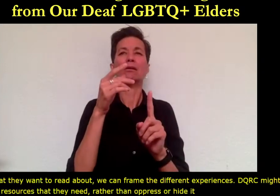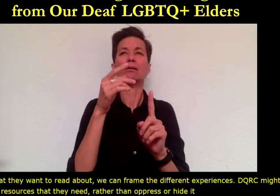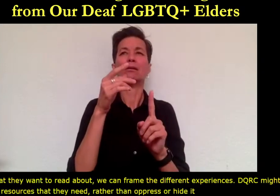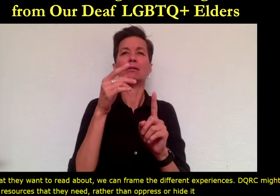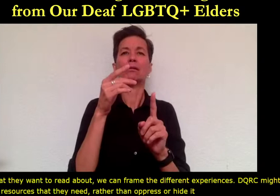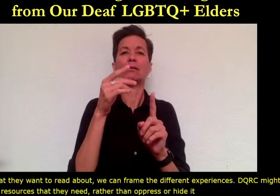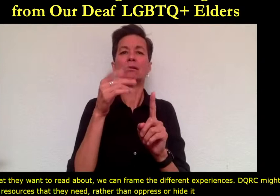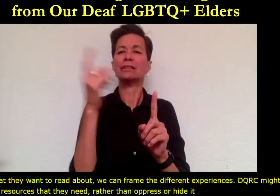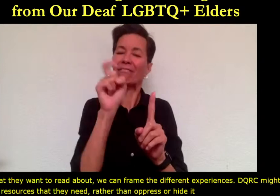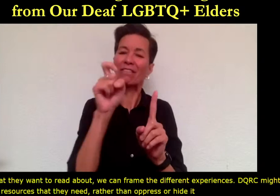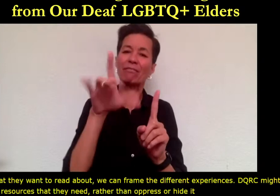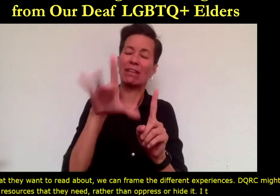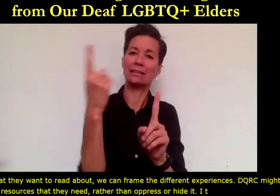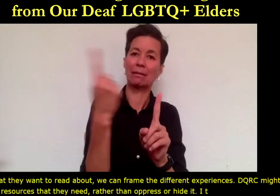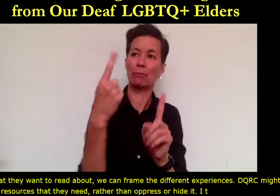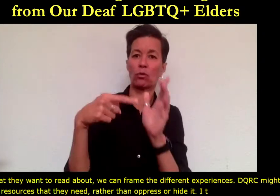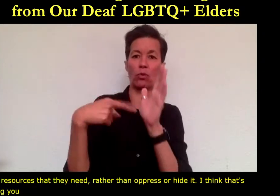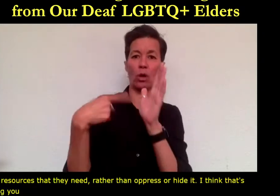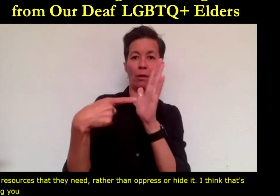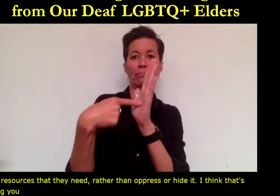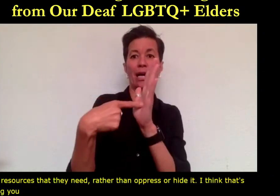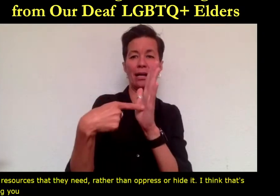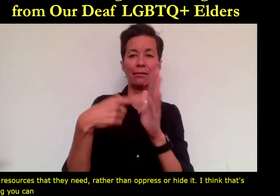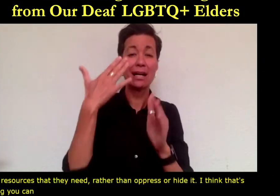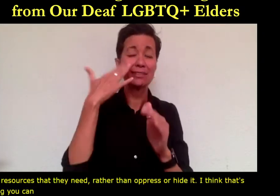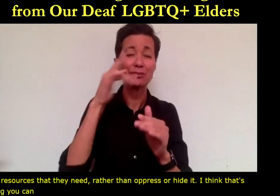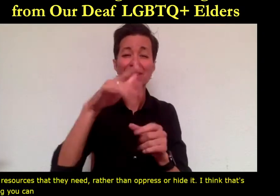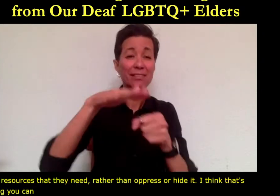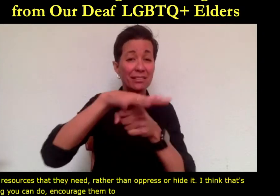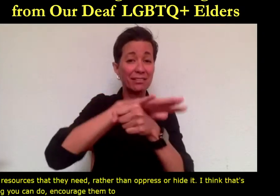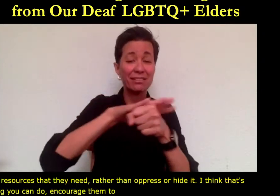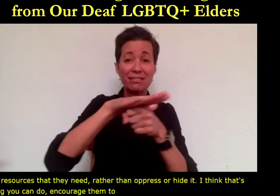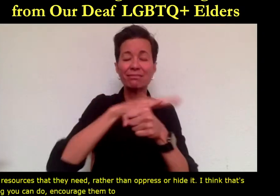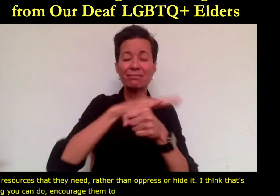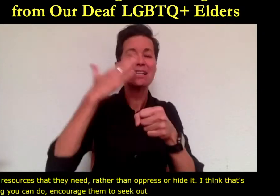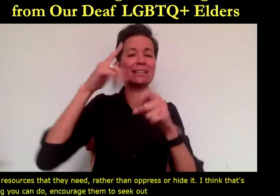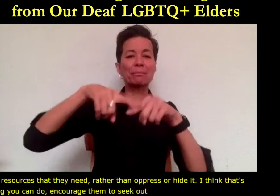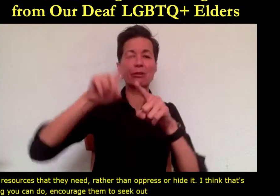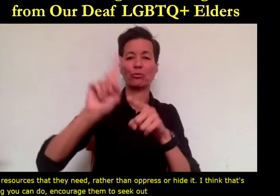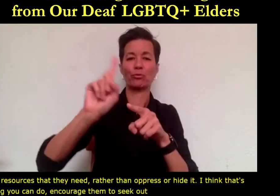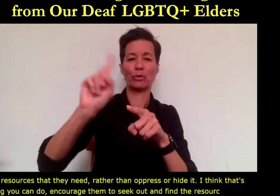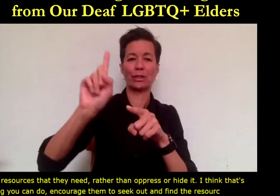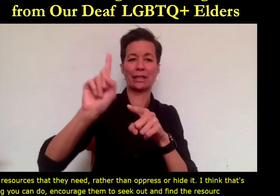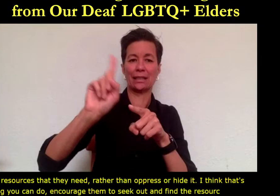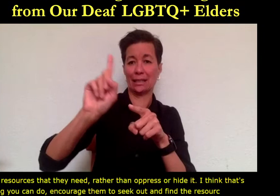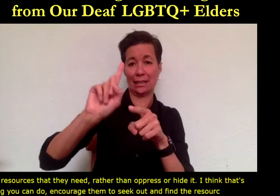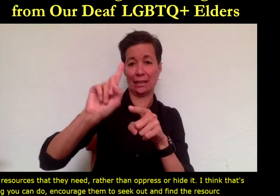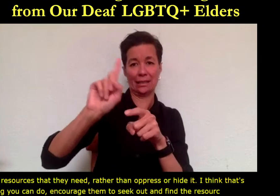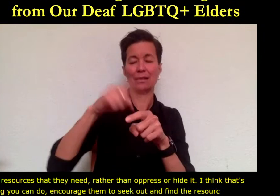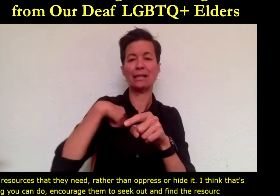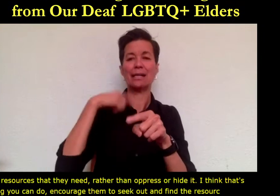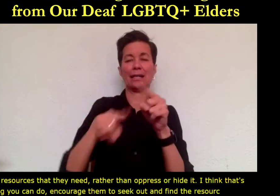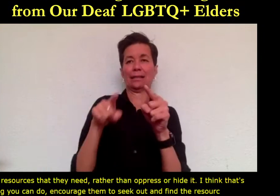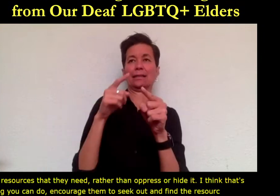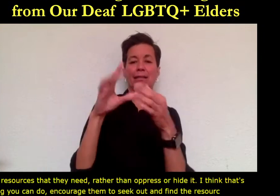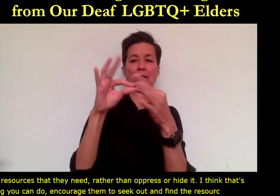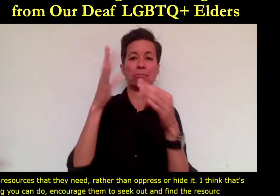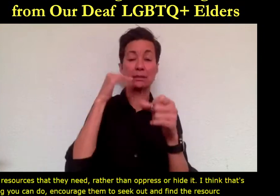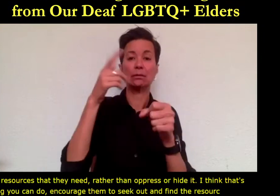so they get that support they need to find something that is like a role model right um and it depends on where they are